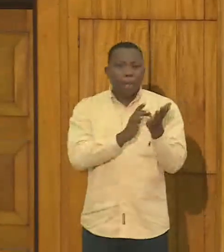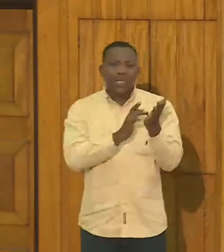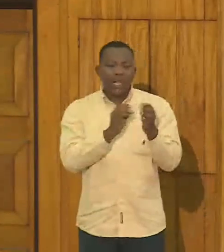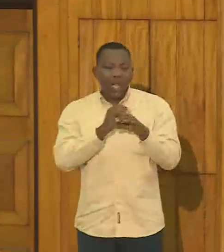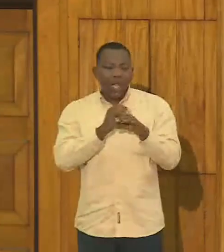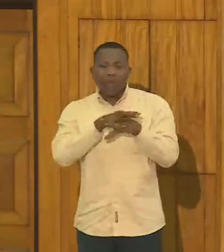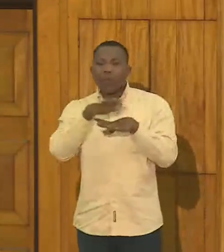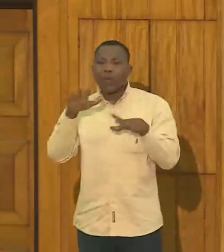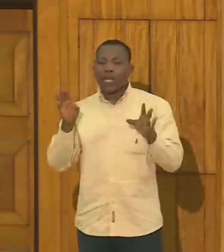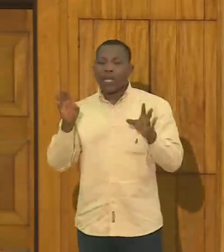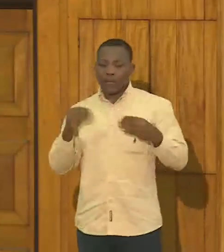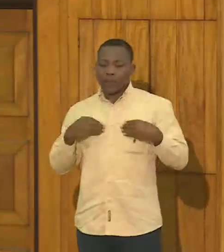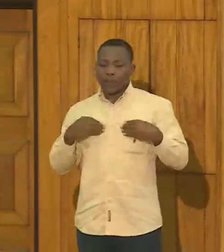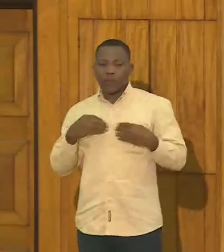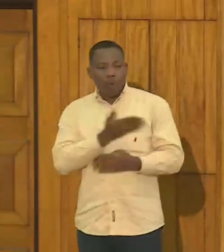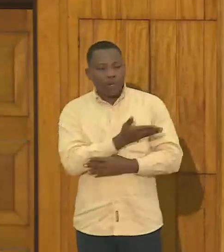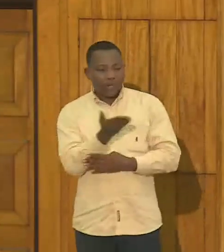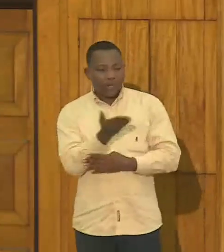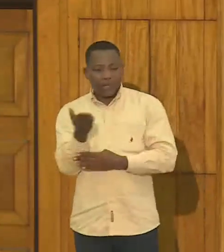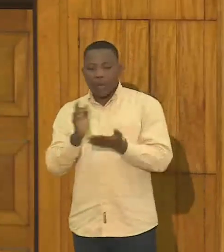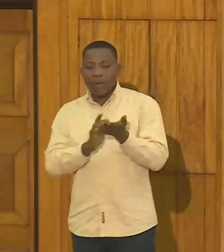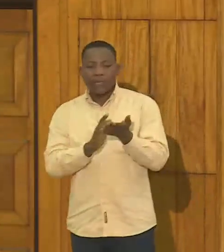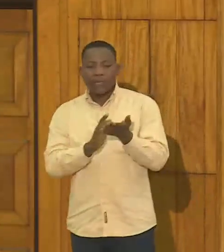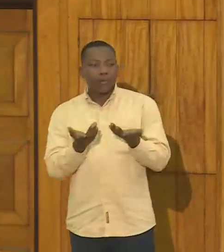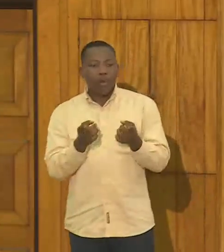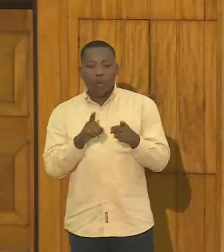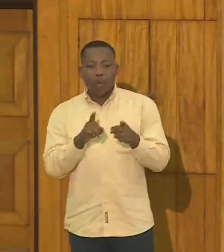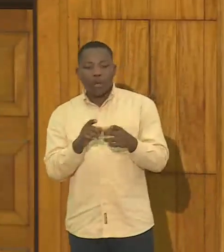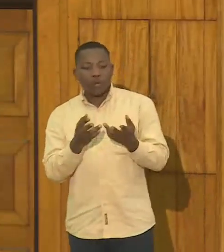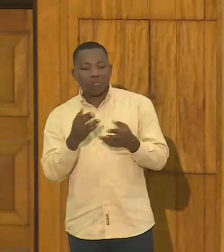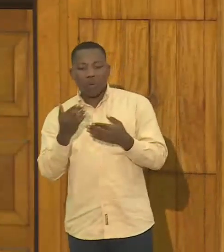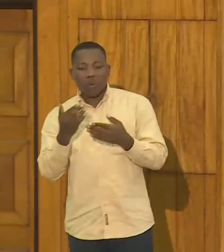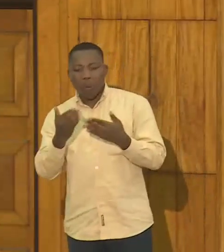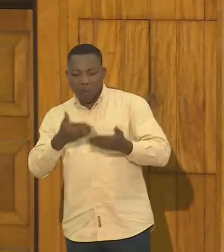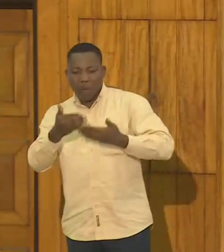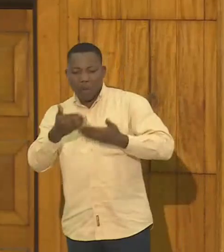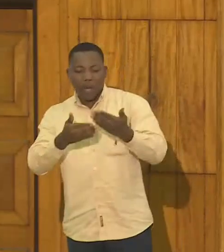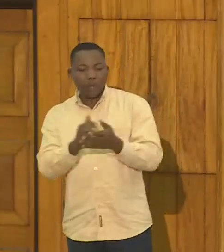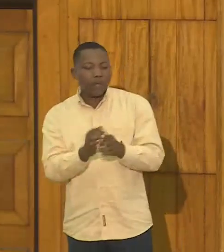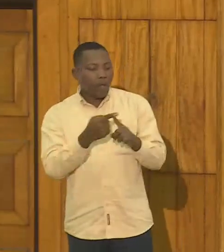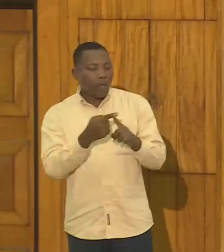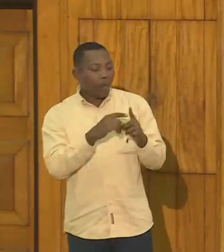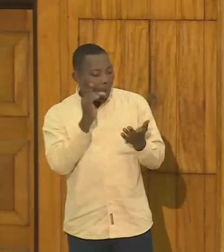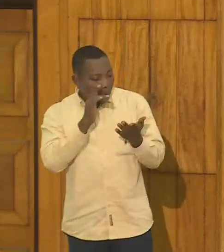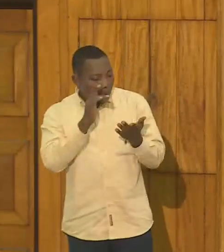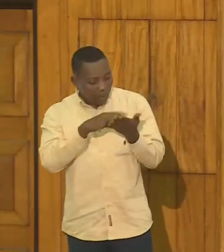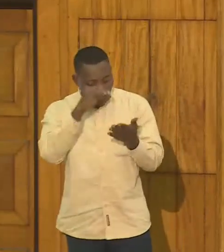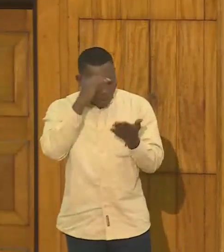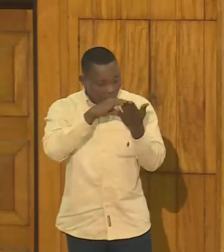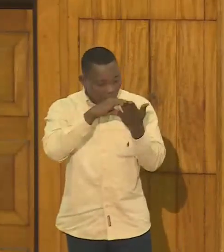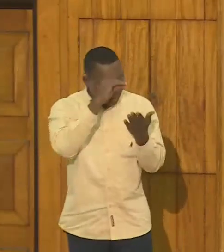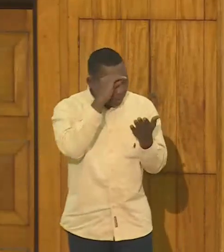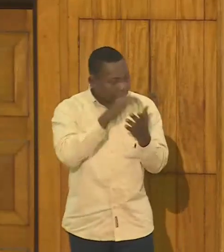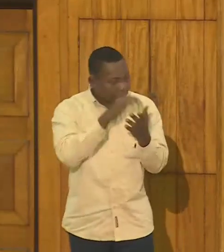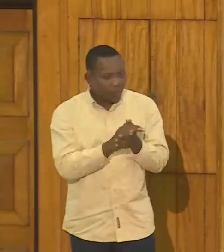acceptability of these HIV vaccines pending when they will be rolled out? From our study, which we are going to see, we're able to